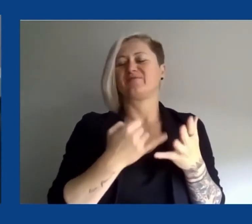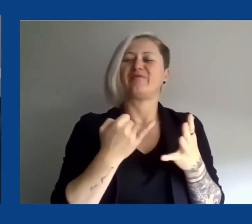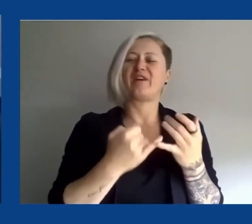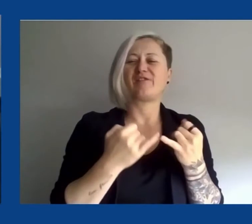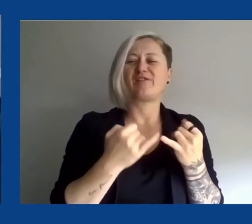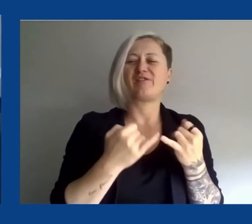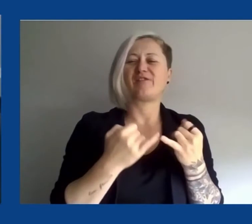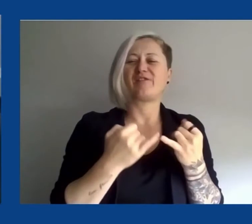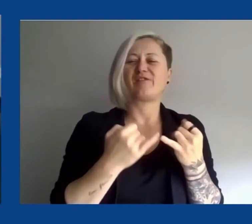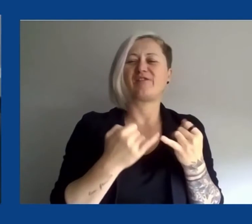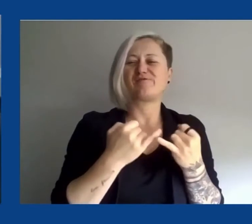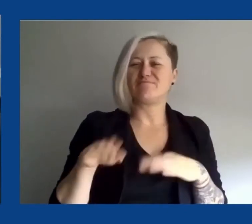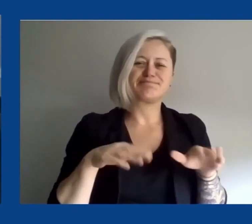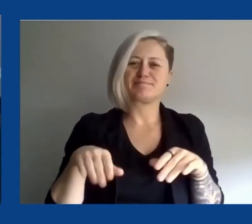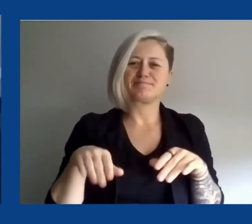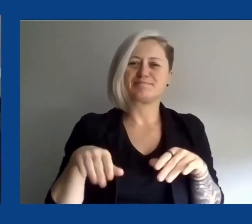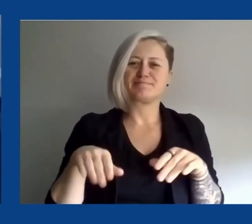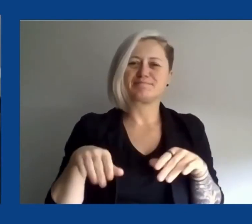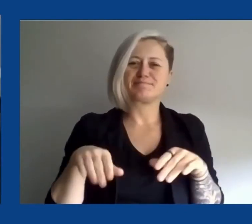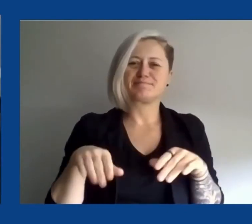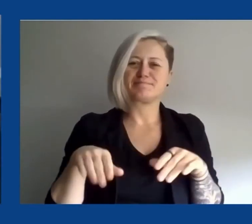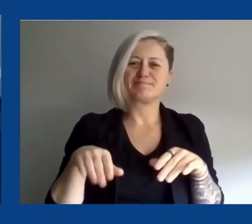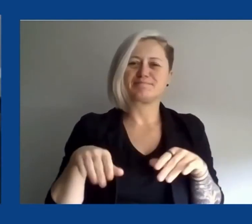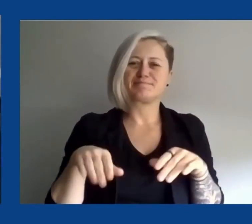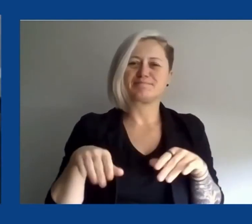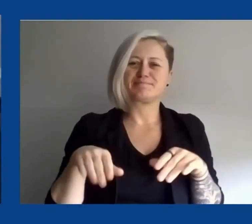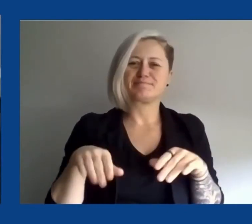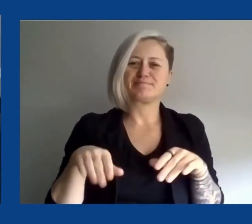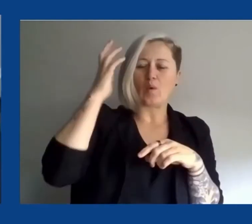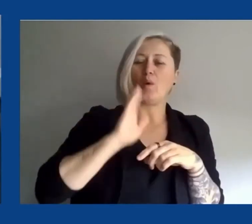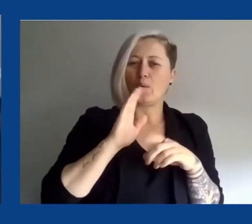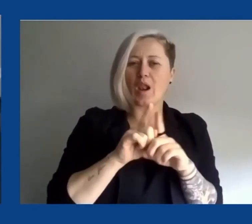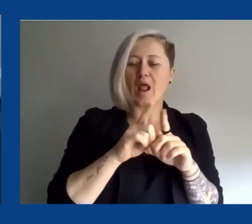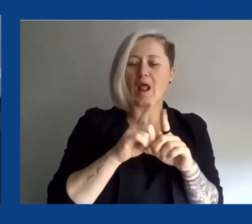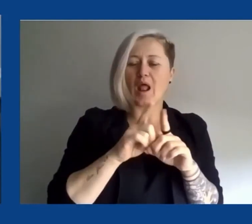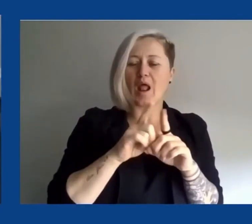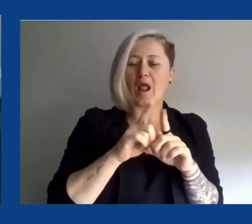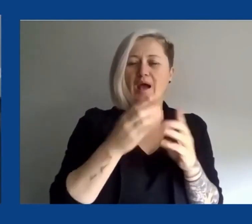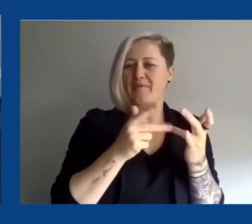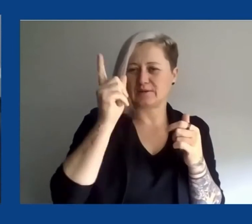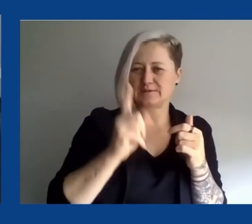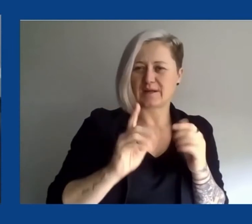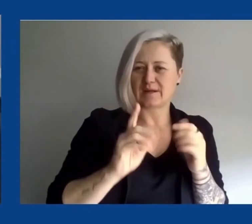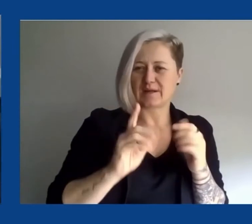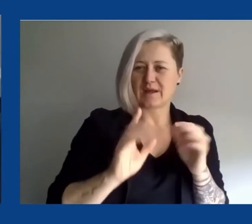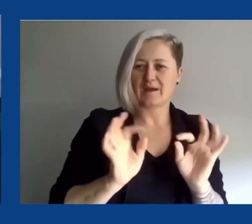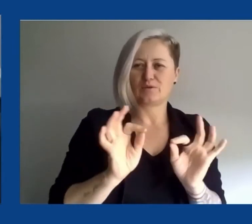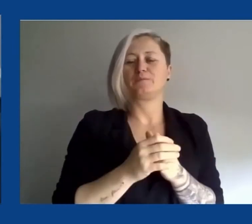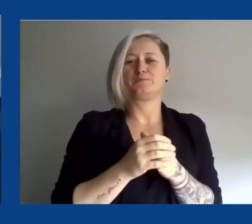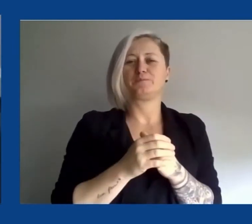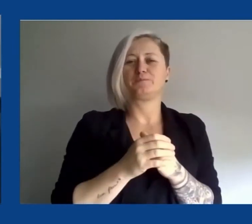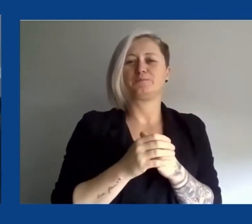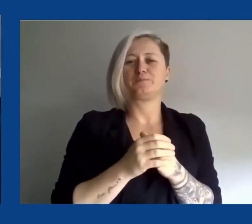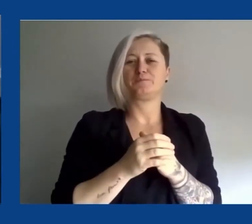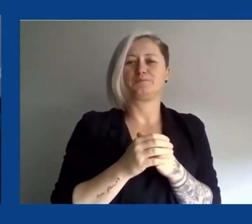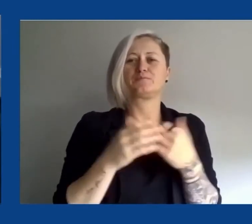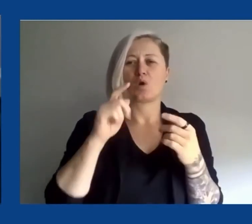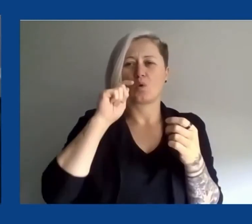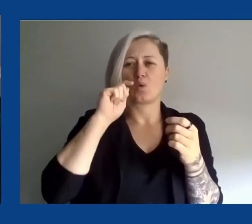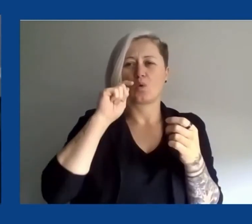formal paper session like many of the other presentations might have been. So I'm going to simply run it as if it's a